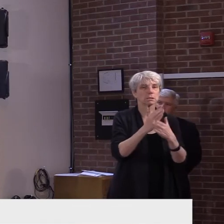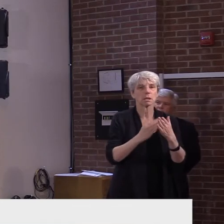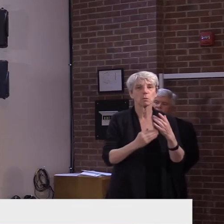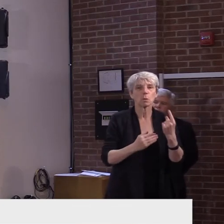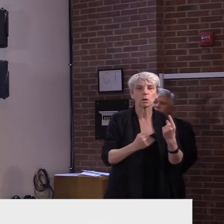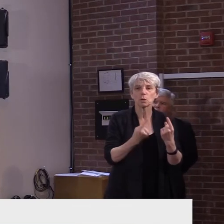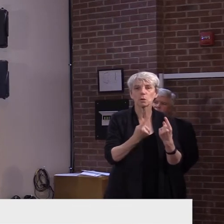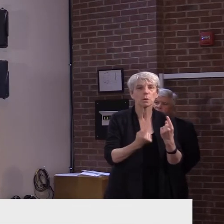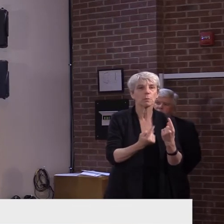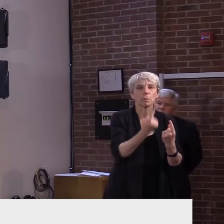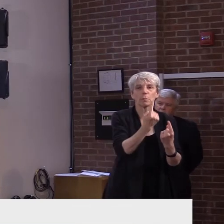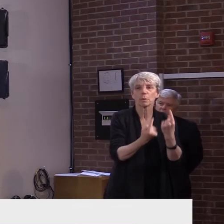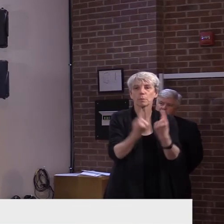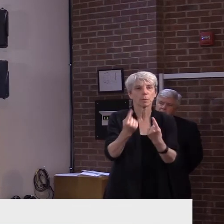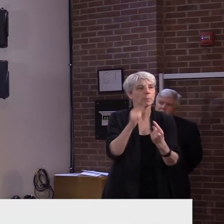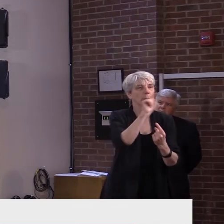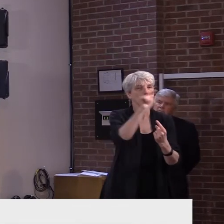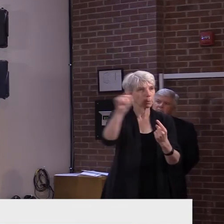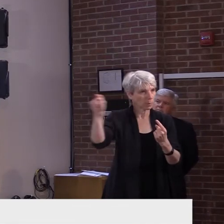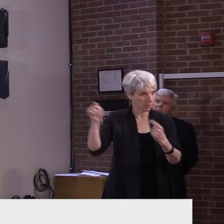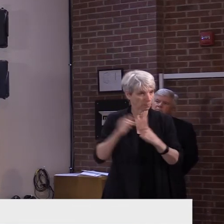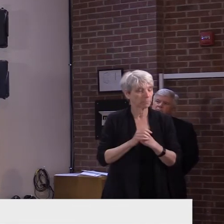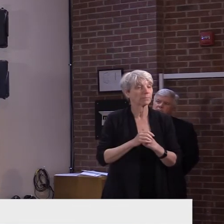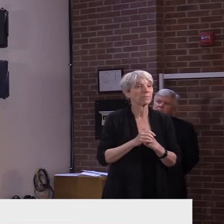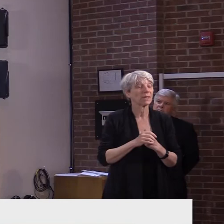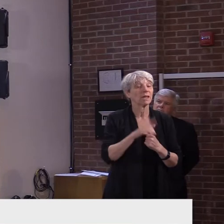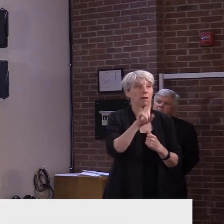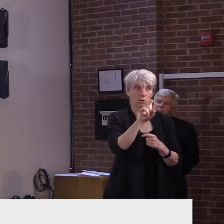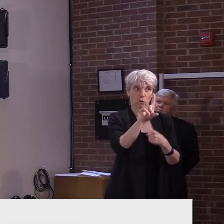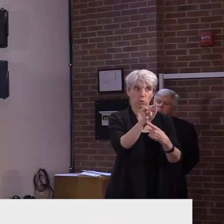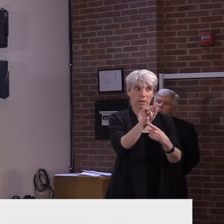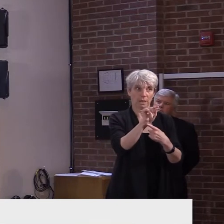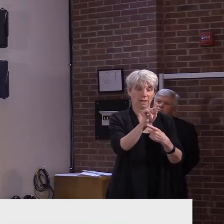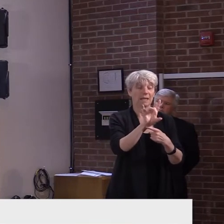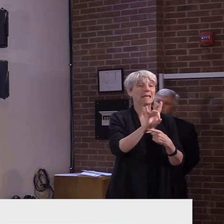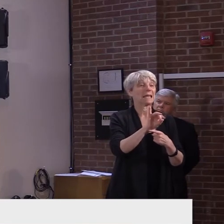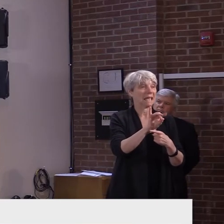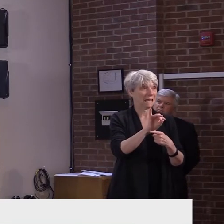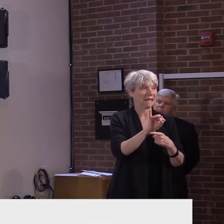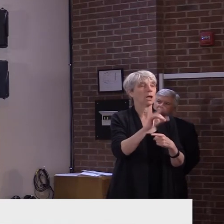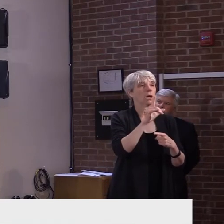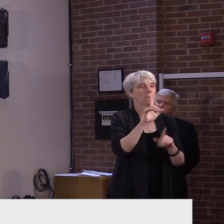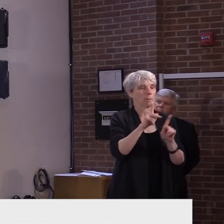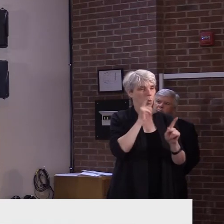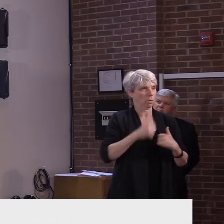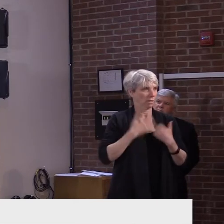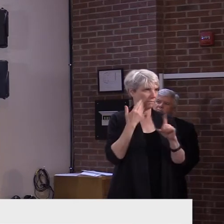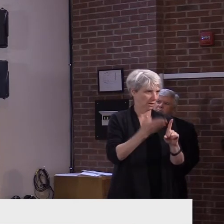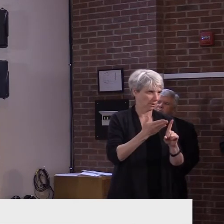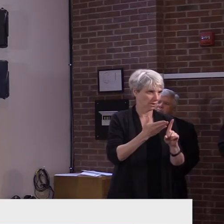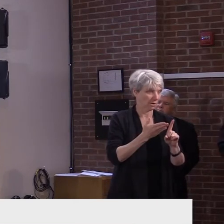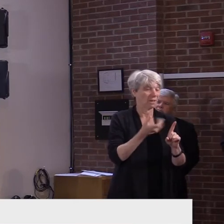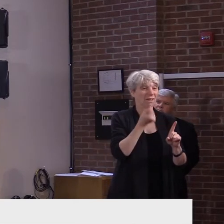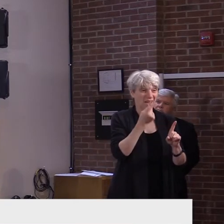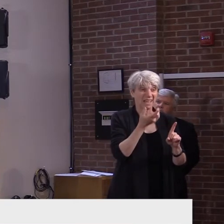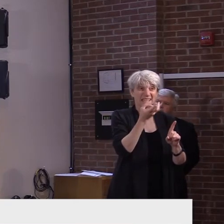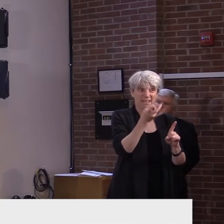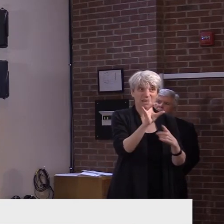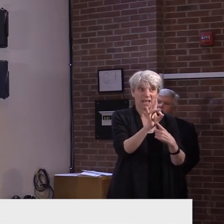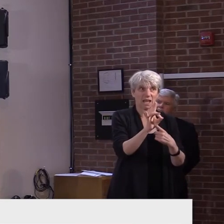in the last 14 days. 80 of them were in residents, 78 were fully